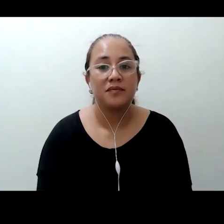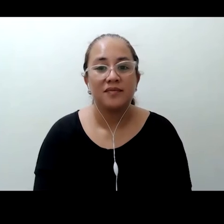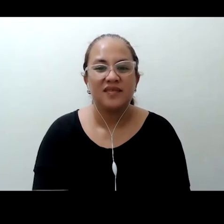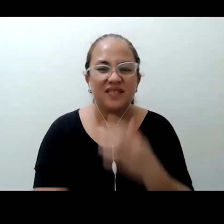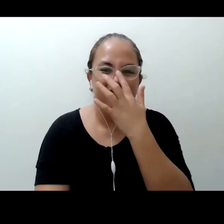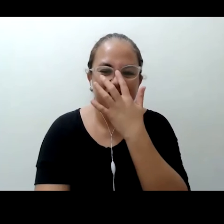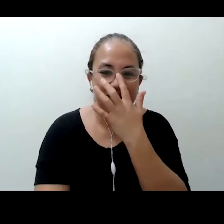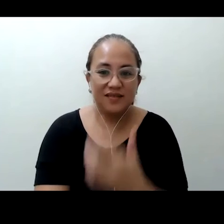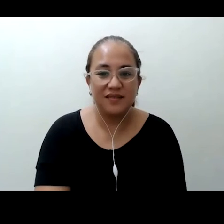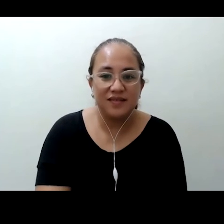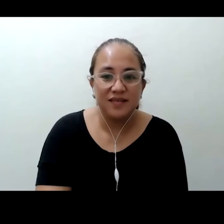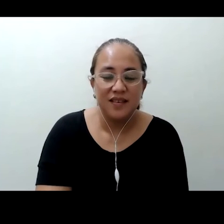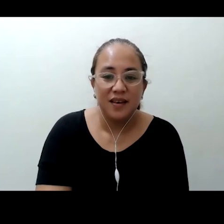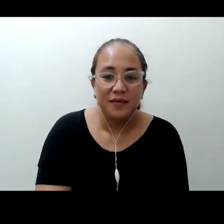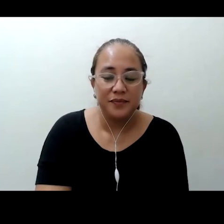We're doing good.